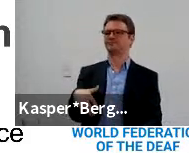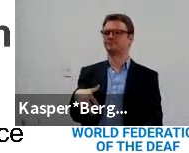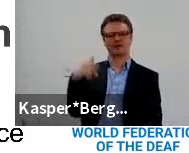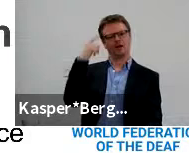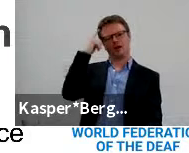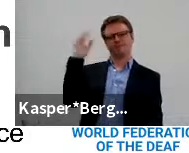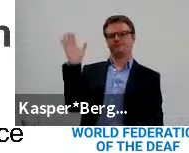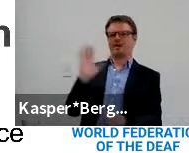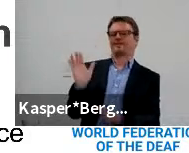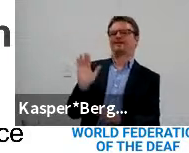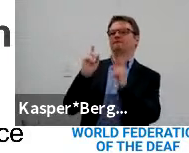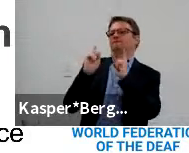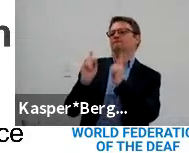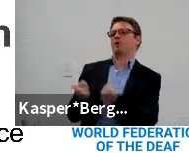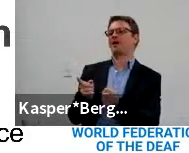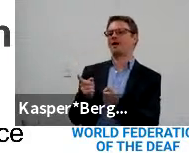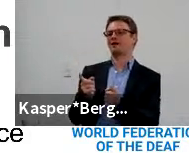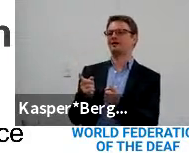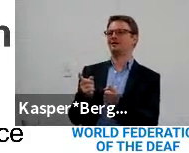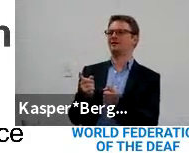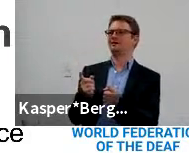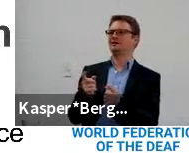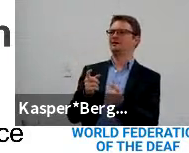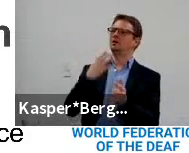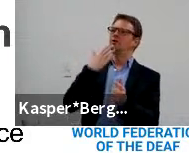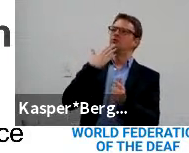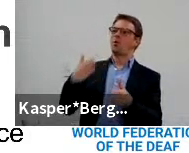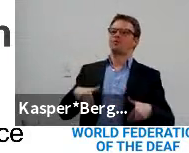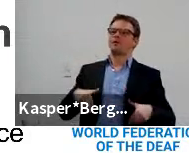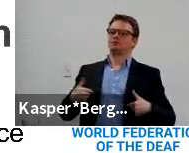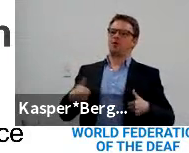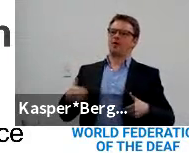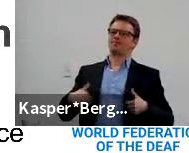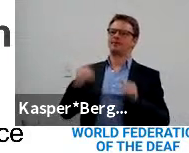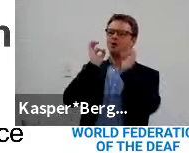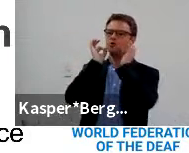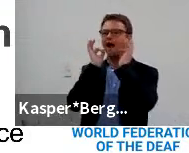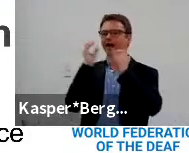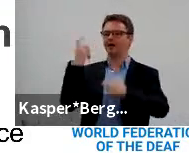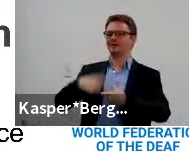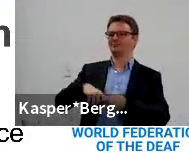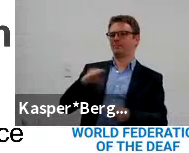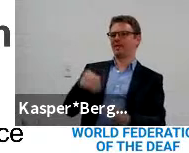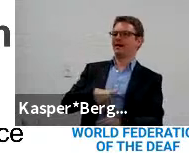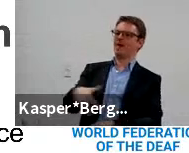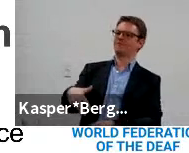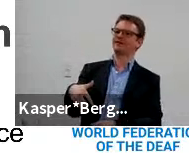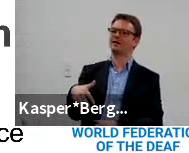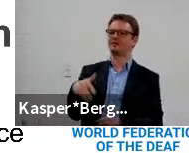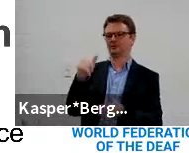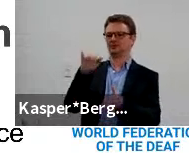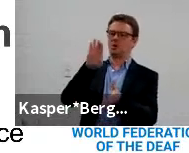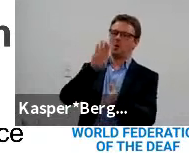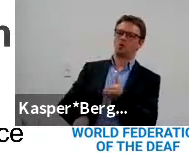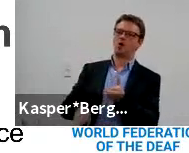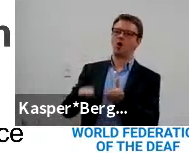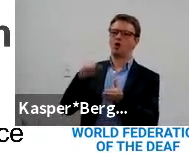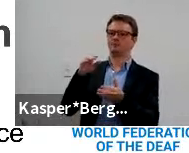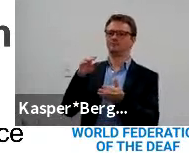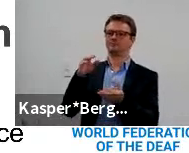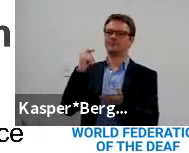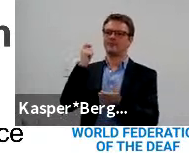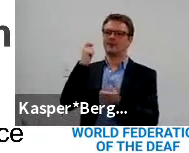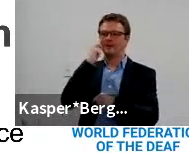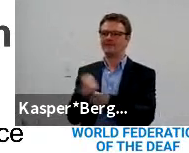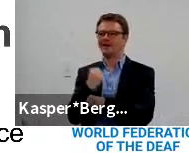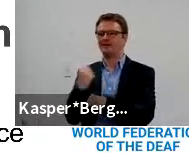And regarding deaf mothers who are pregnant, they don't always know. They don't know a good health